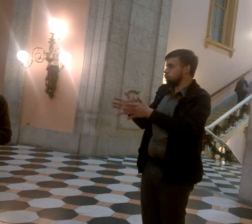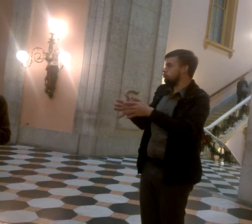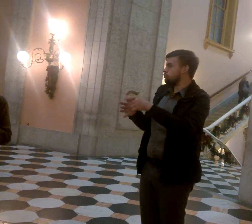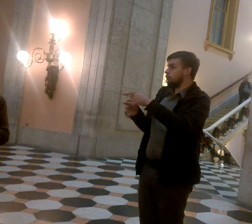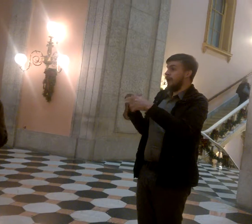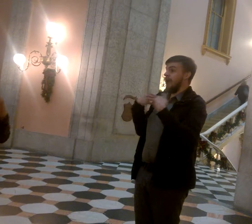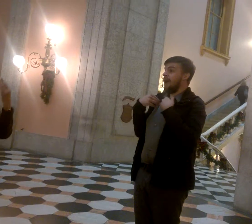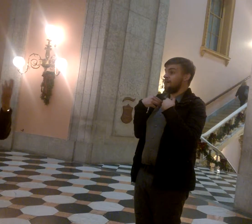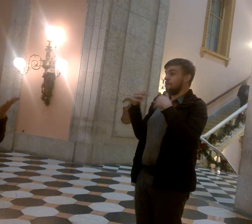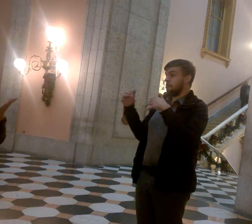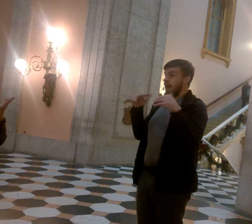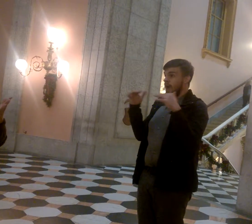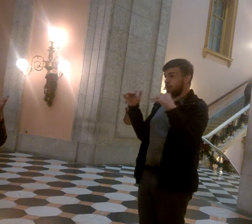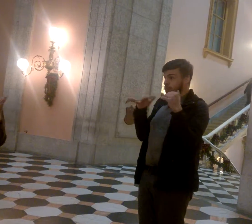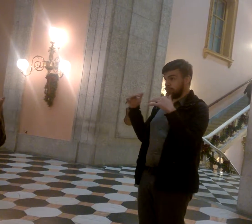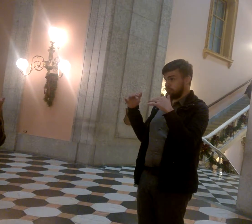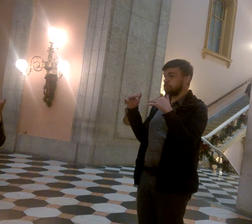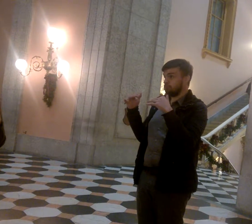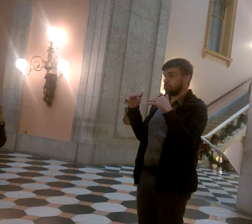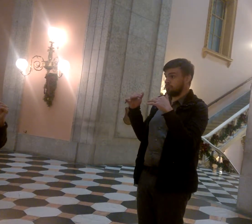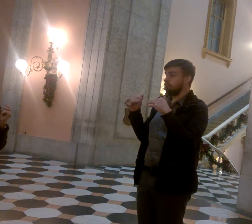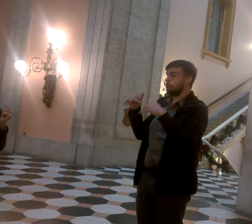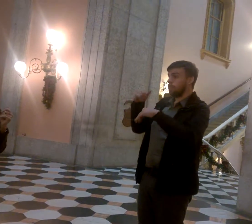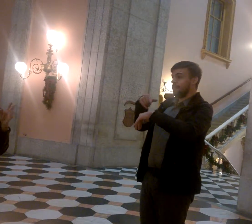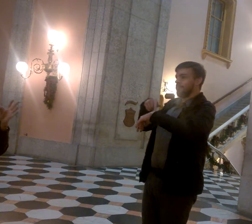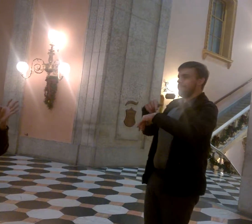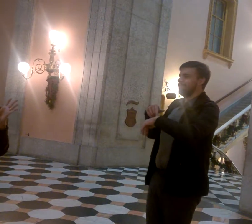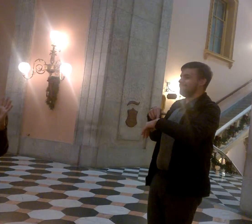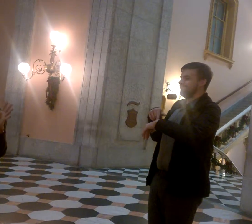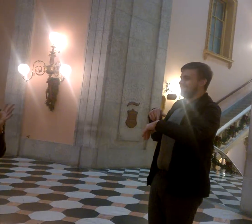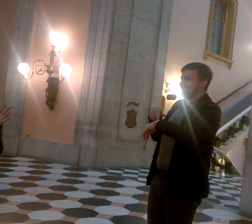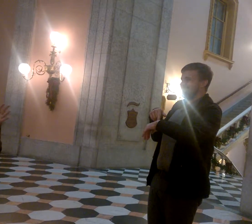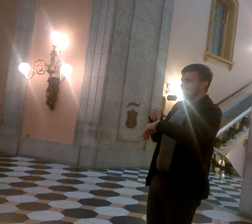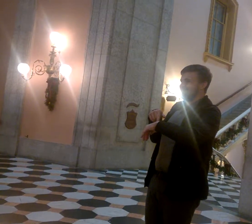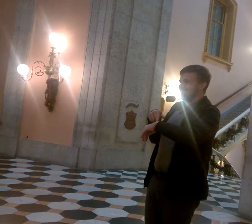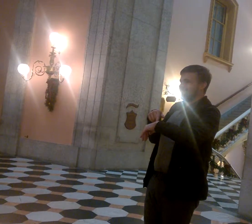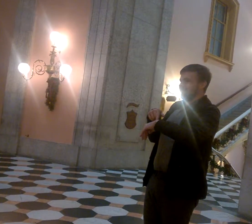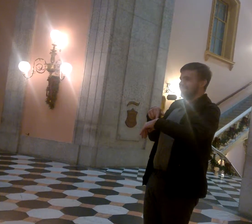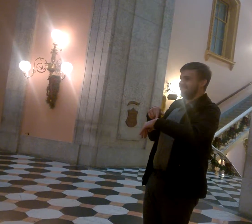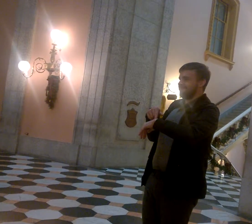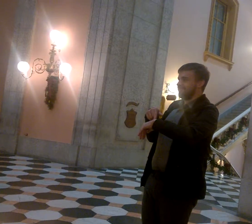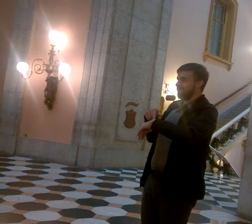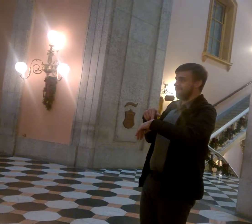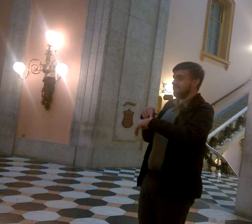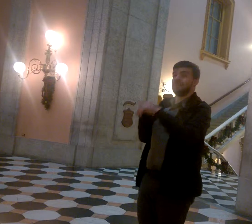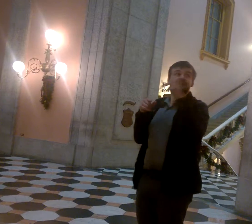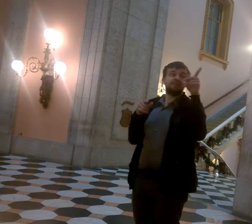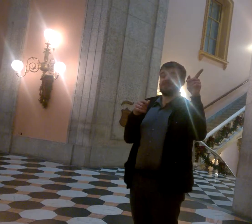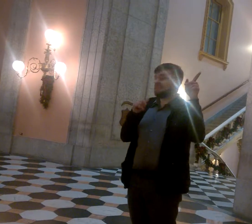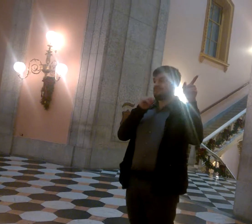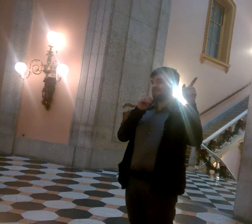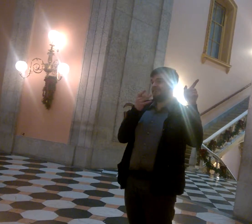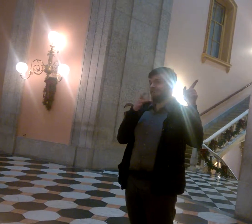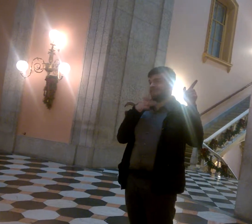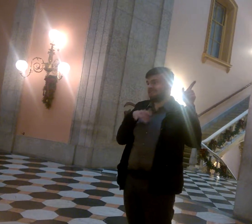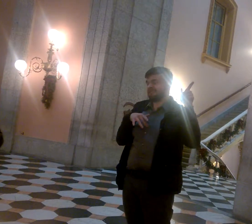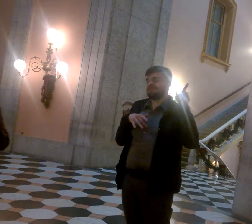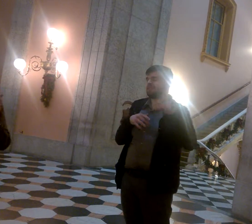battle. At this point in the battle, things are not going too well for the Americans.